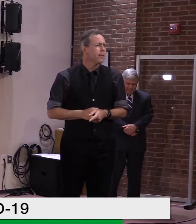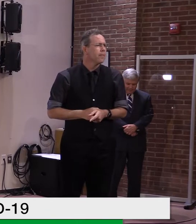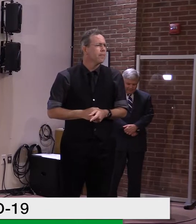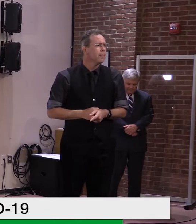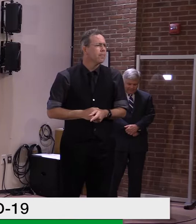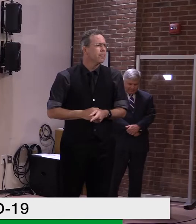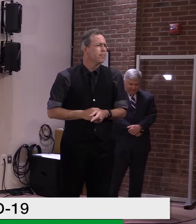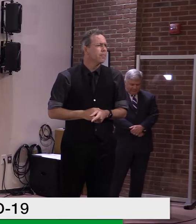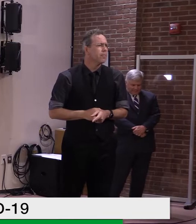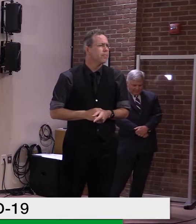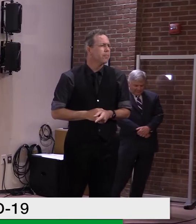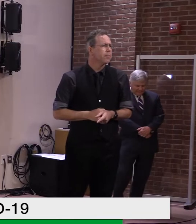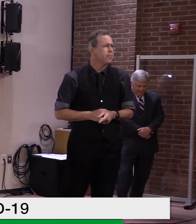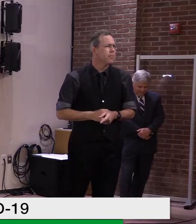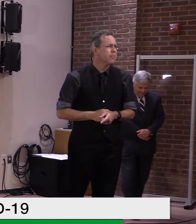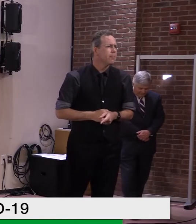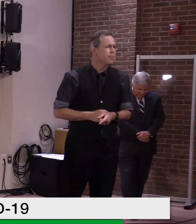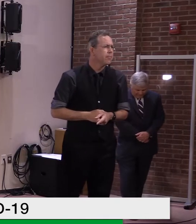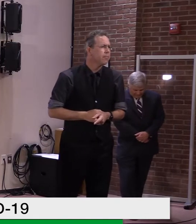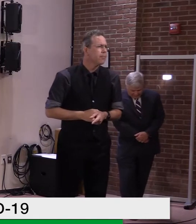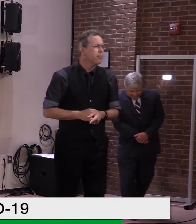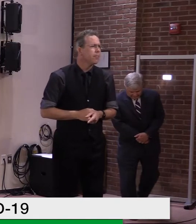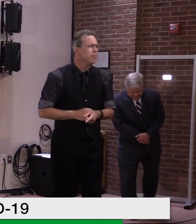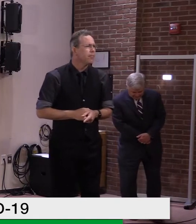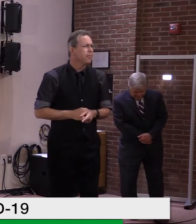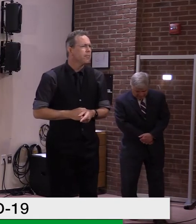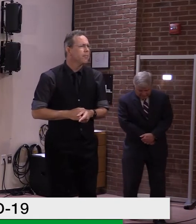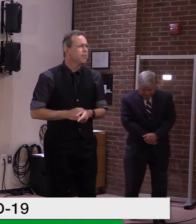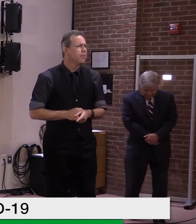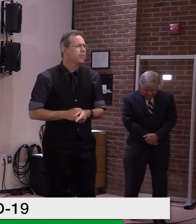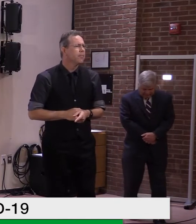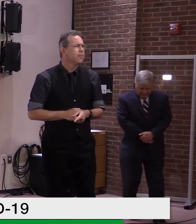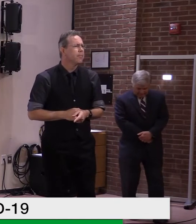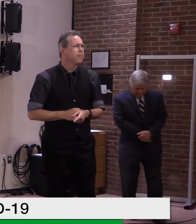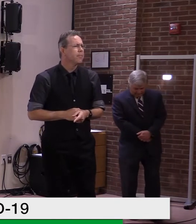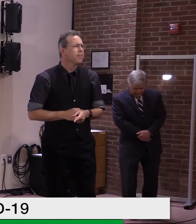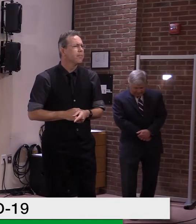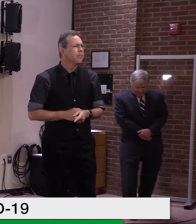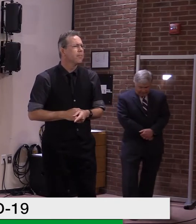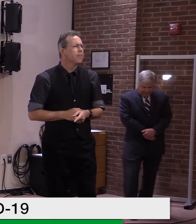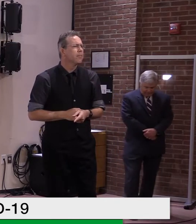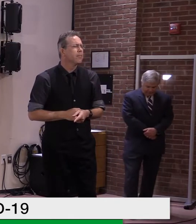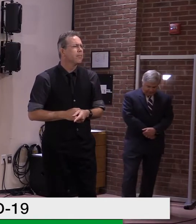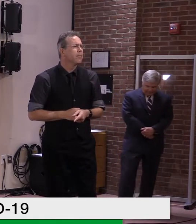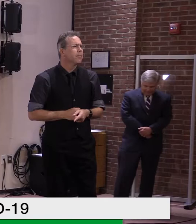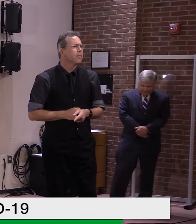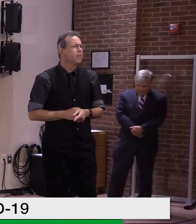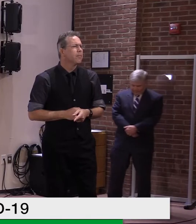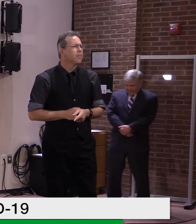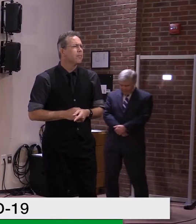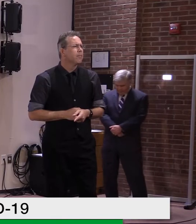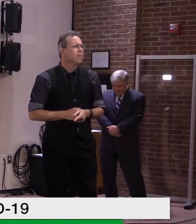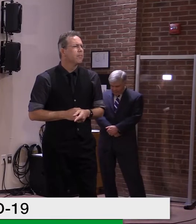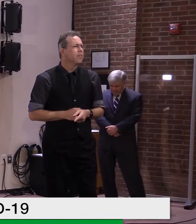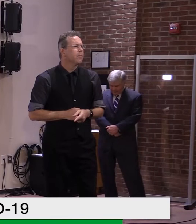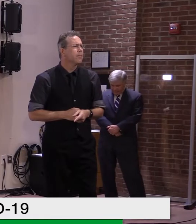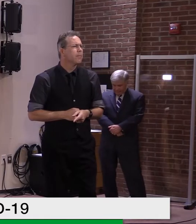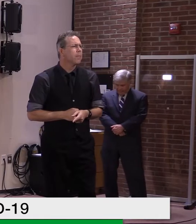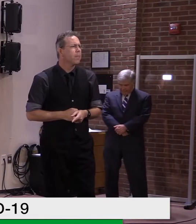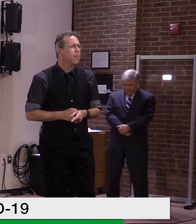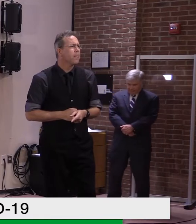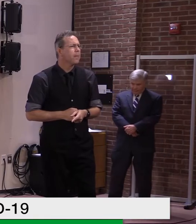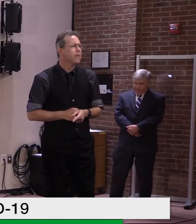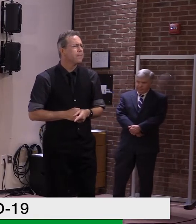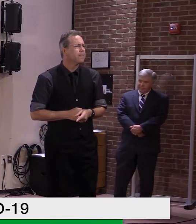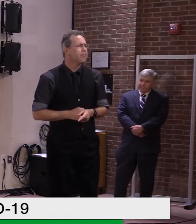meetings to in-person attendance. And however, there was discussion about seeking proof of